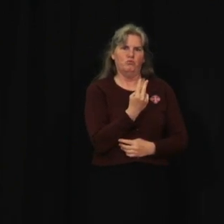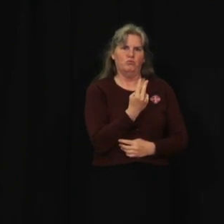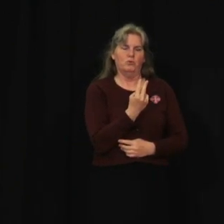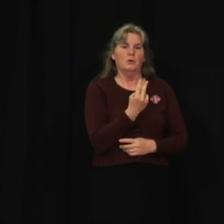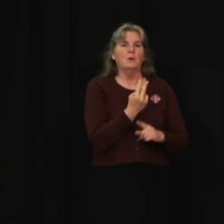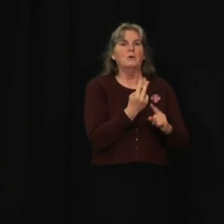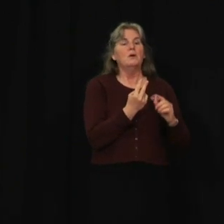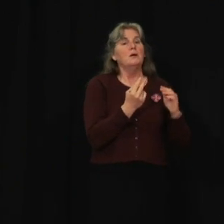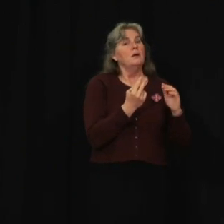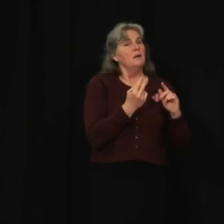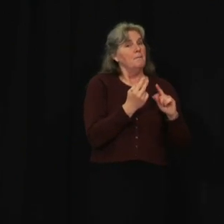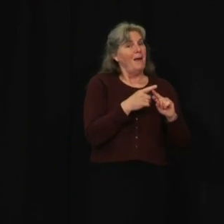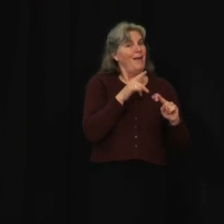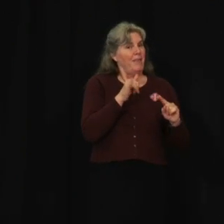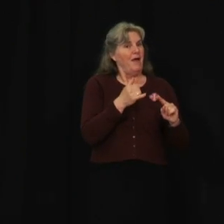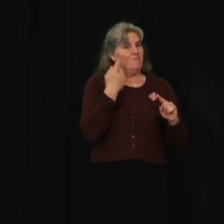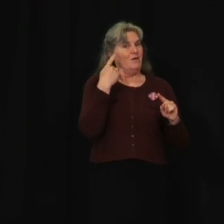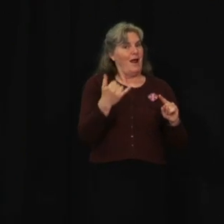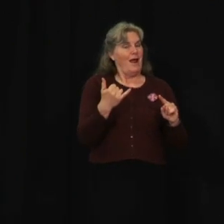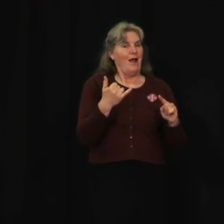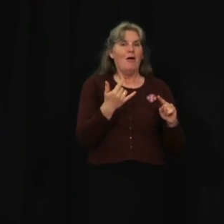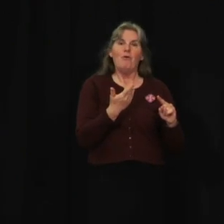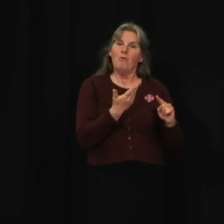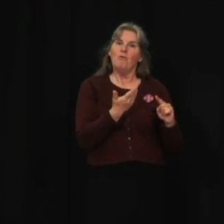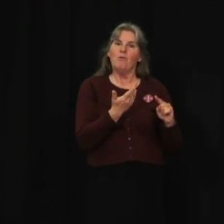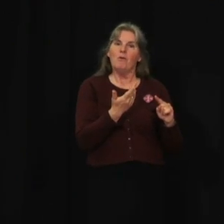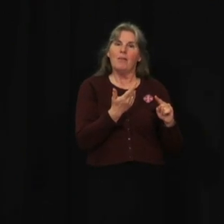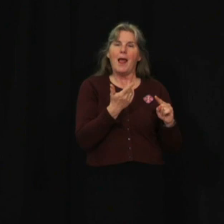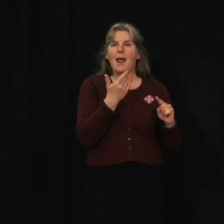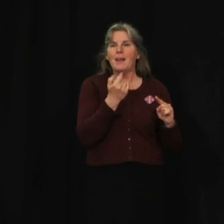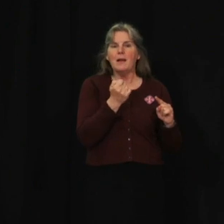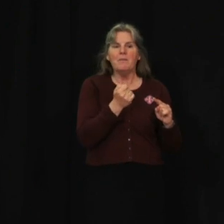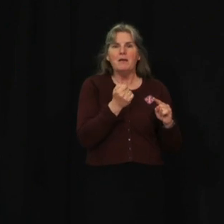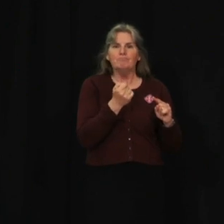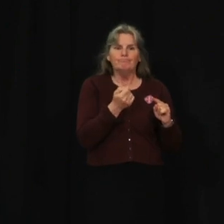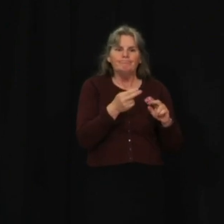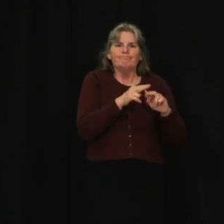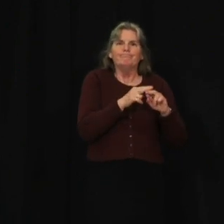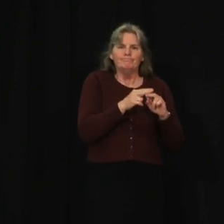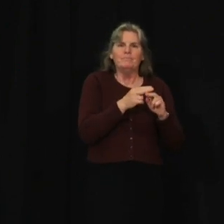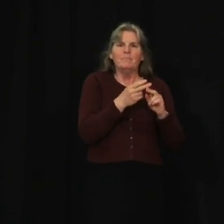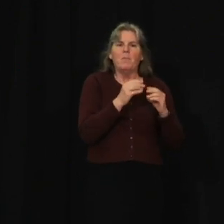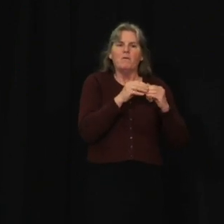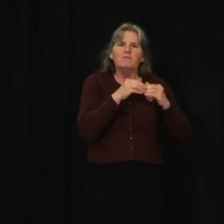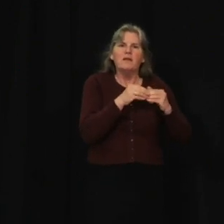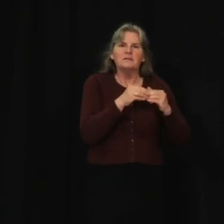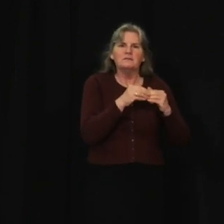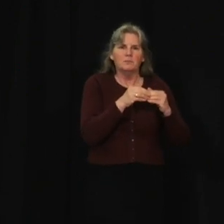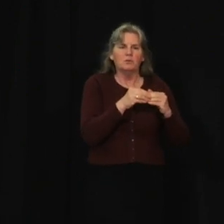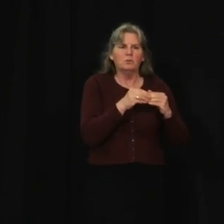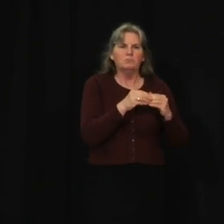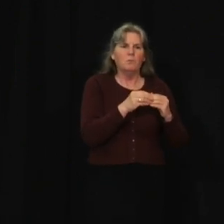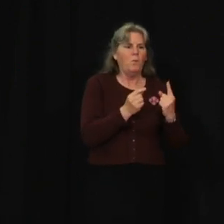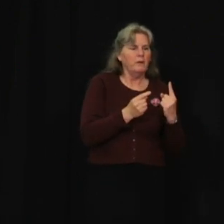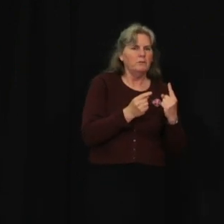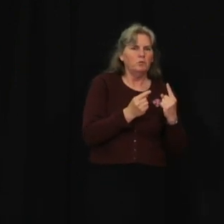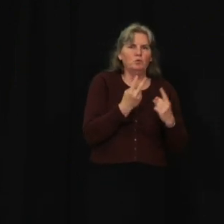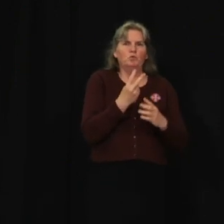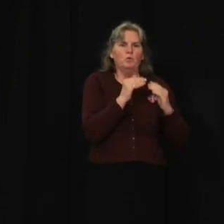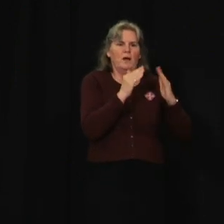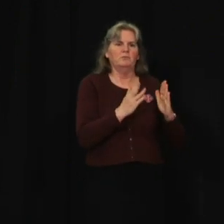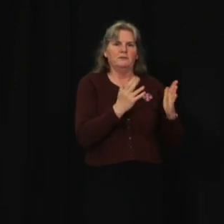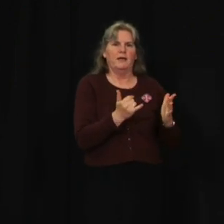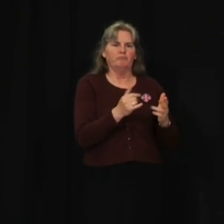that's the gist of expanding the domestic bubble to two instead of one households.